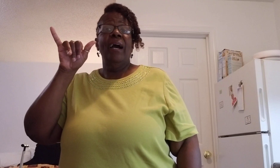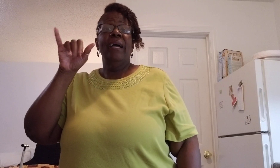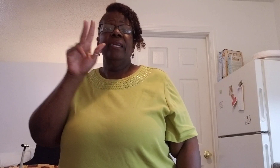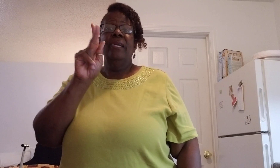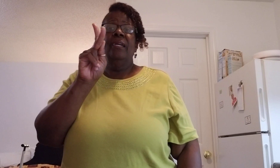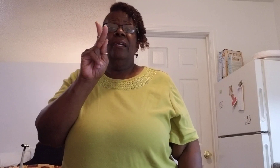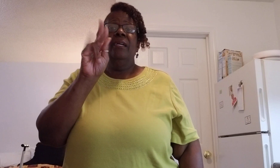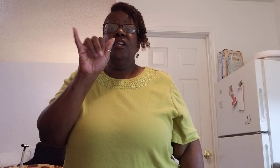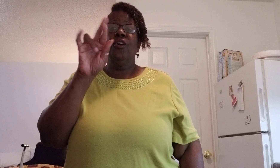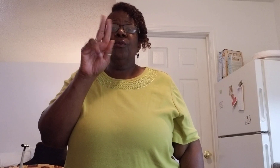by Kirk